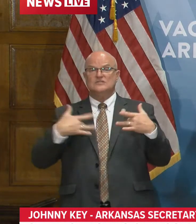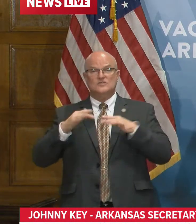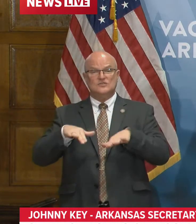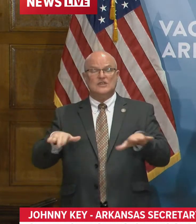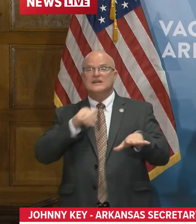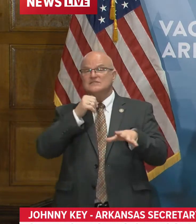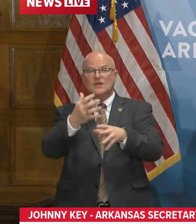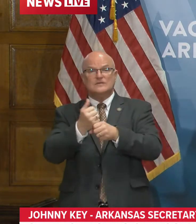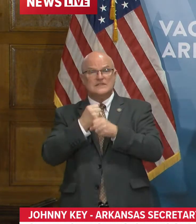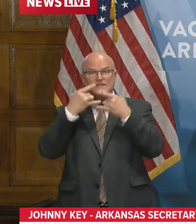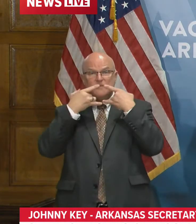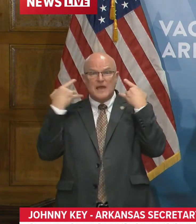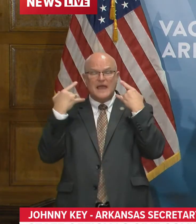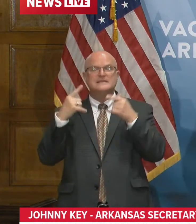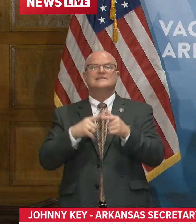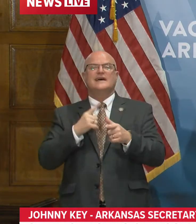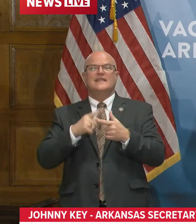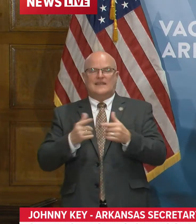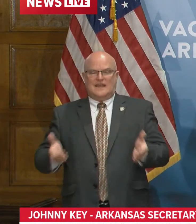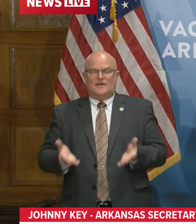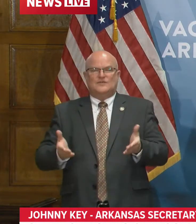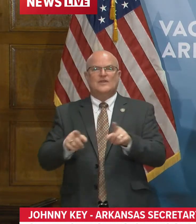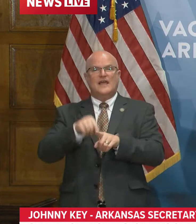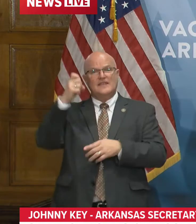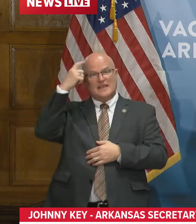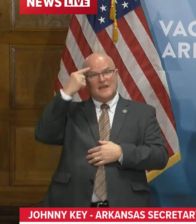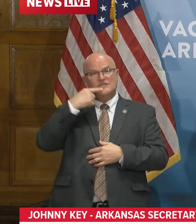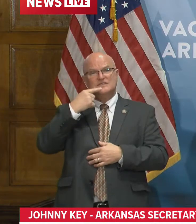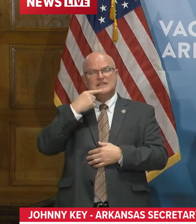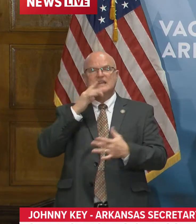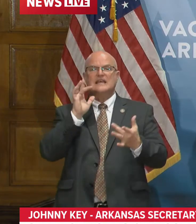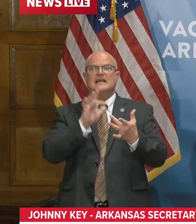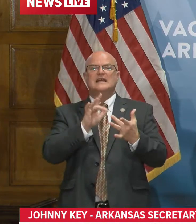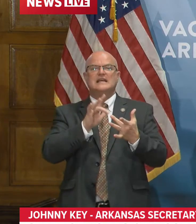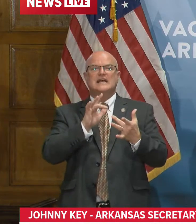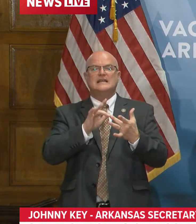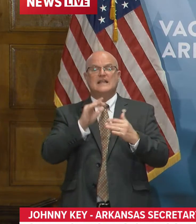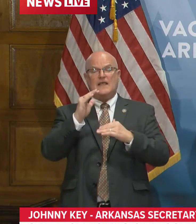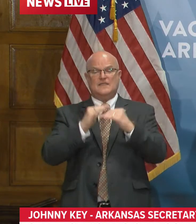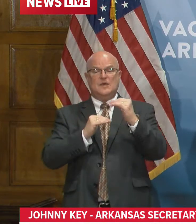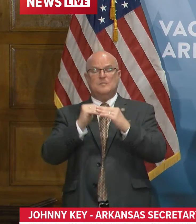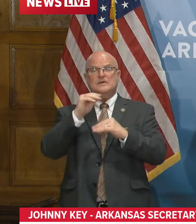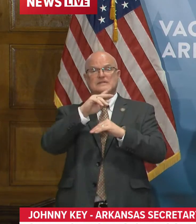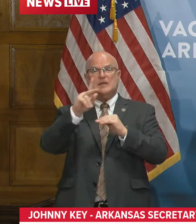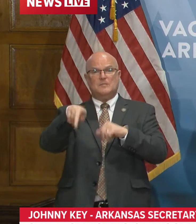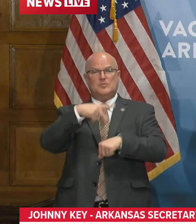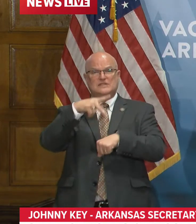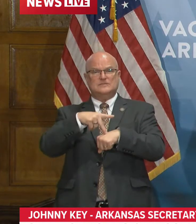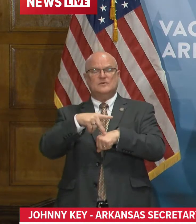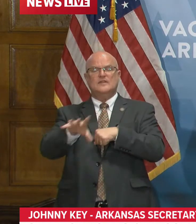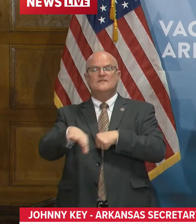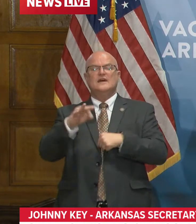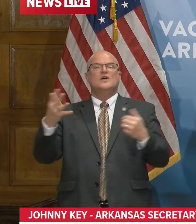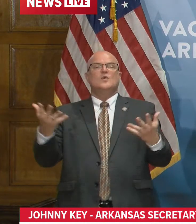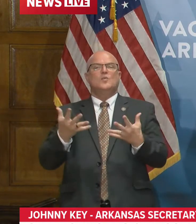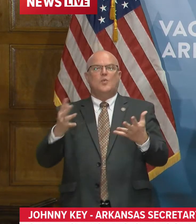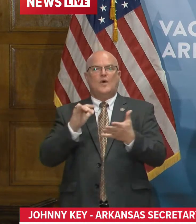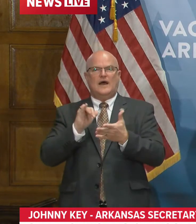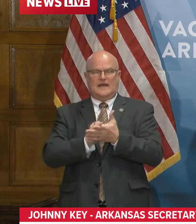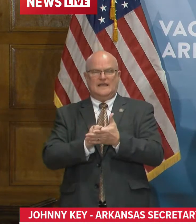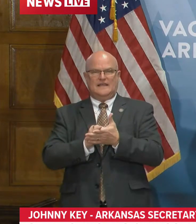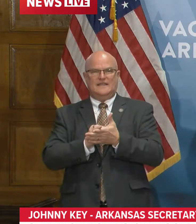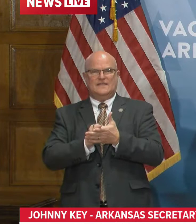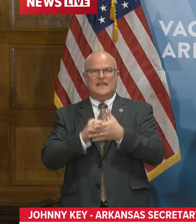not received a mask, then I would encourage you, as the governor said, to contact your building principal to find out what that